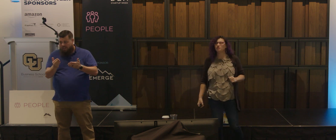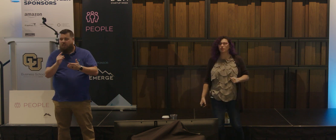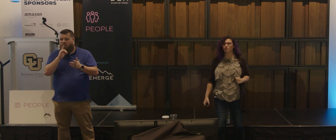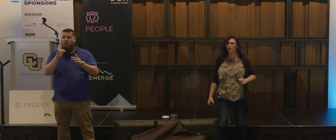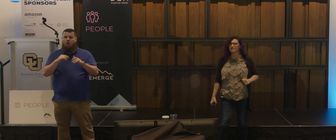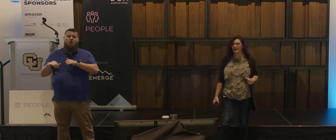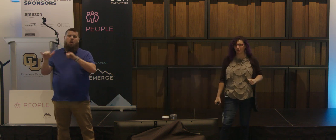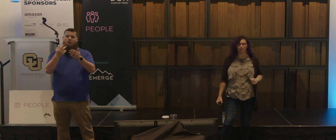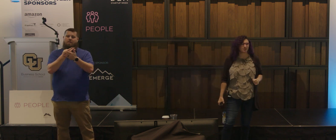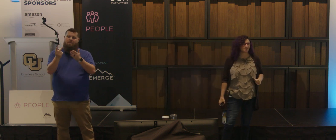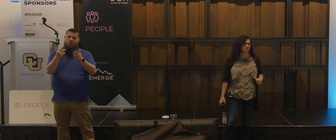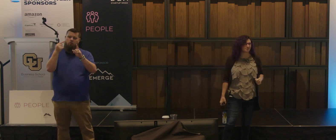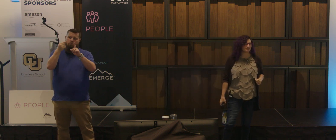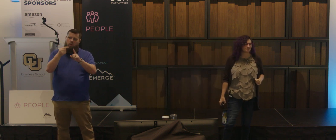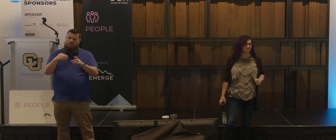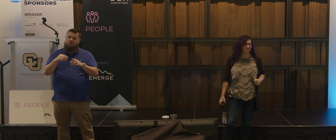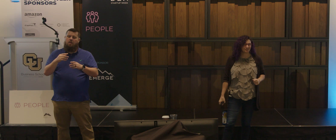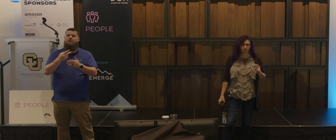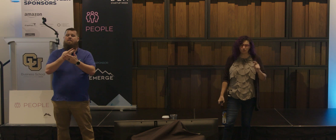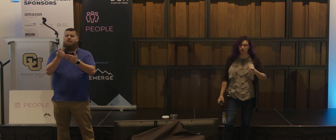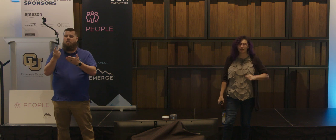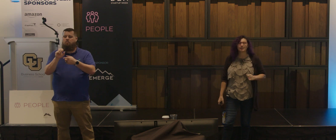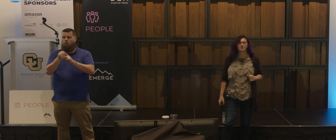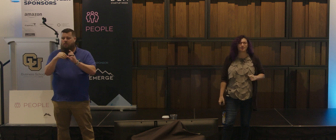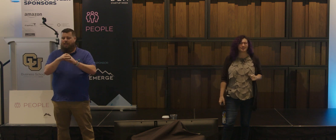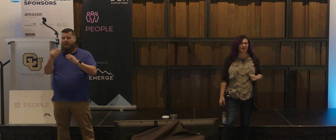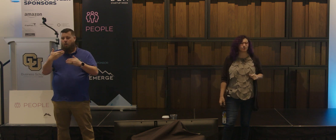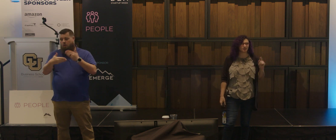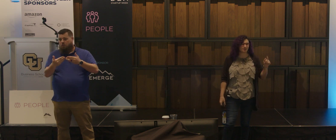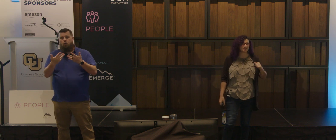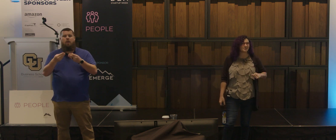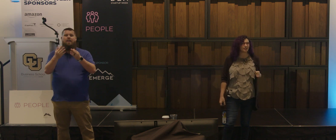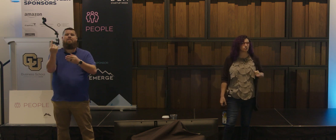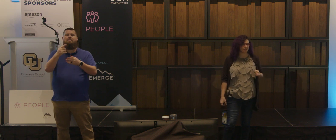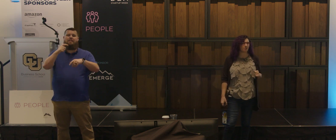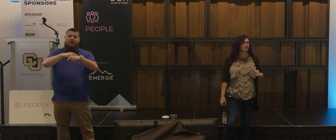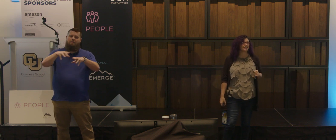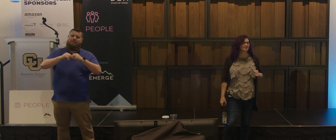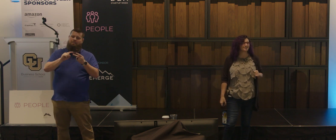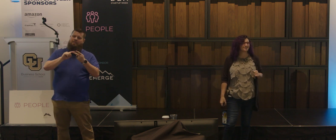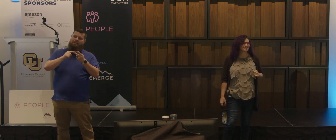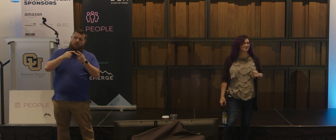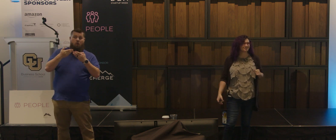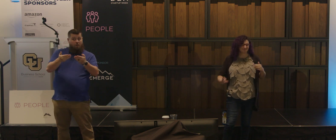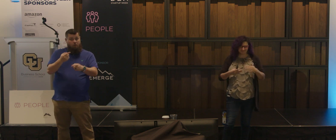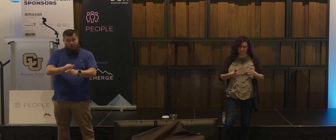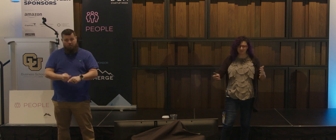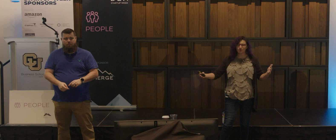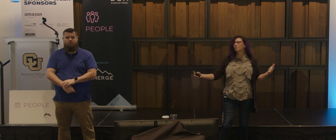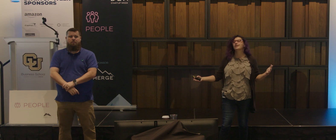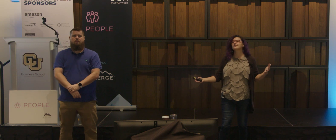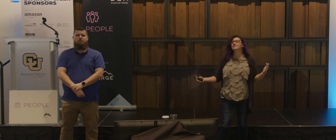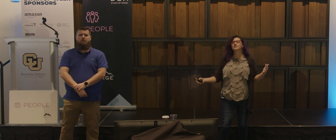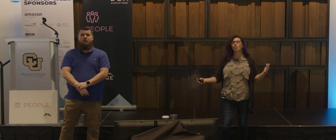common failure points in hiring processes. You don't want to give somebody time to accept a second job offer